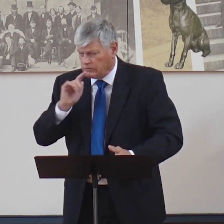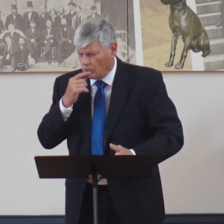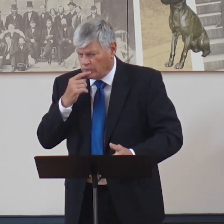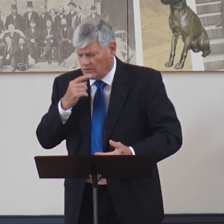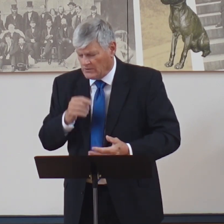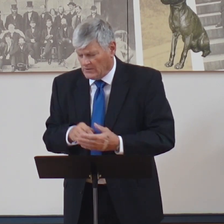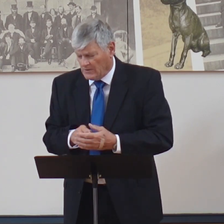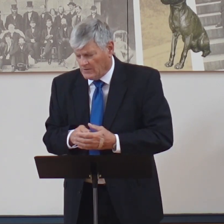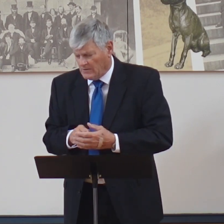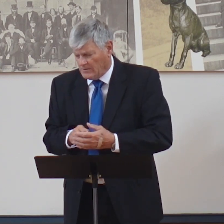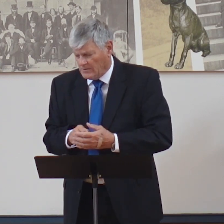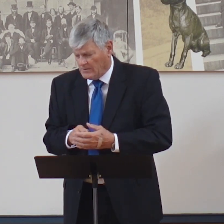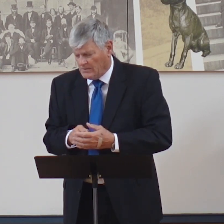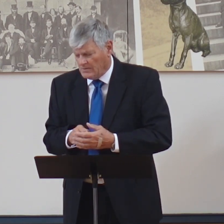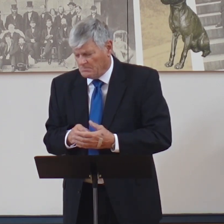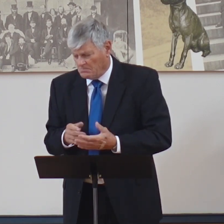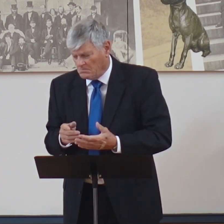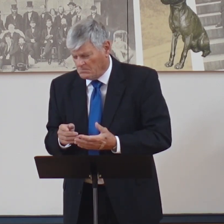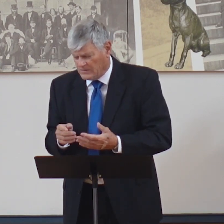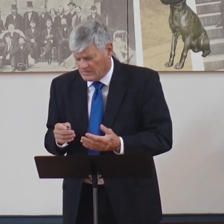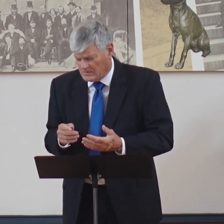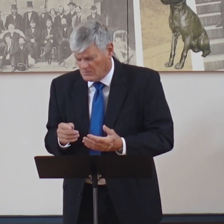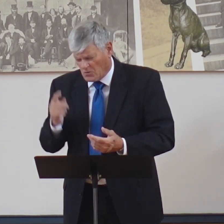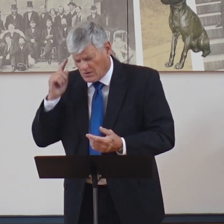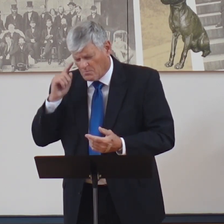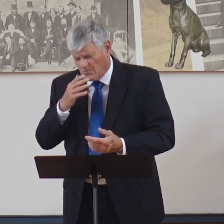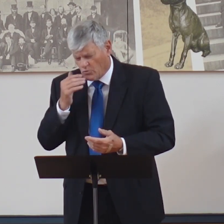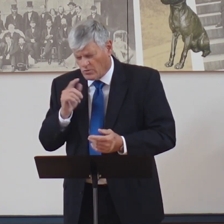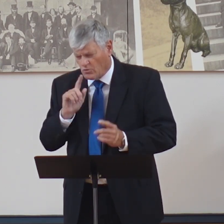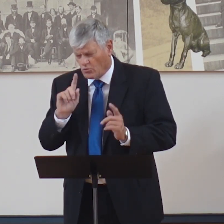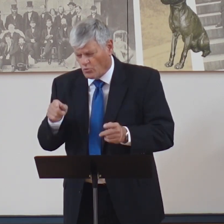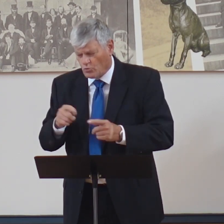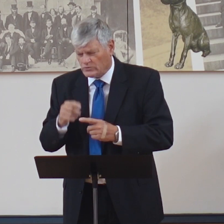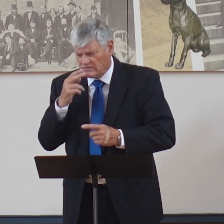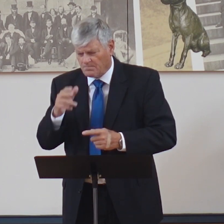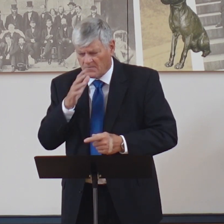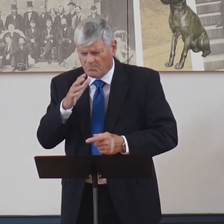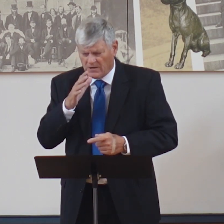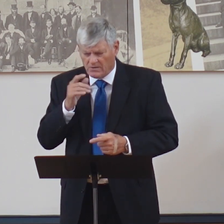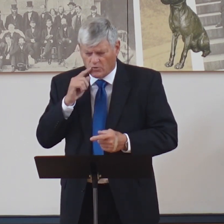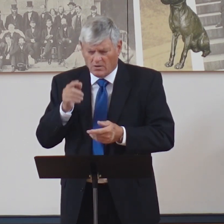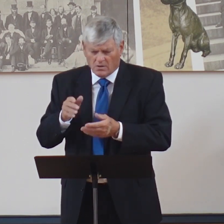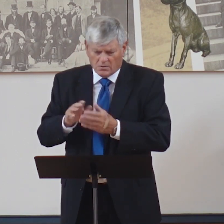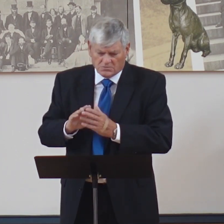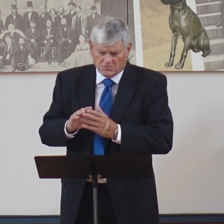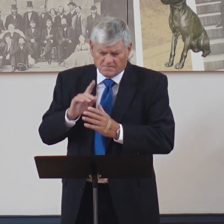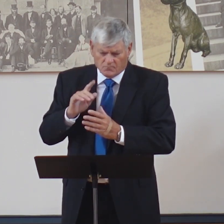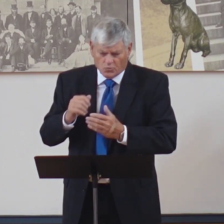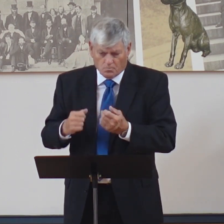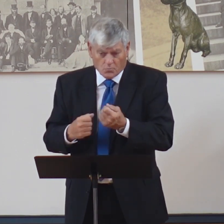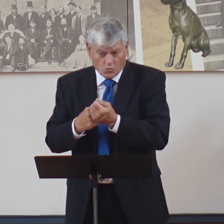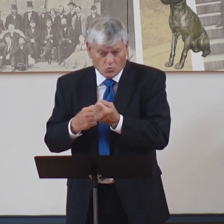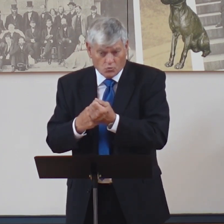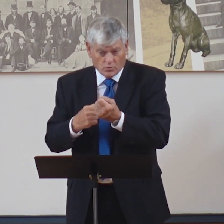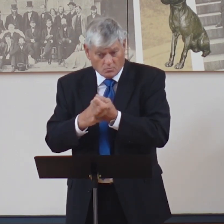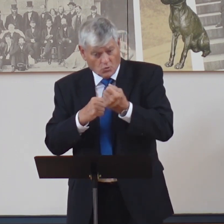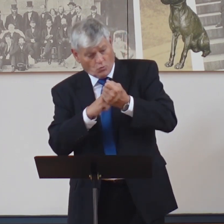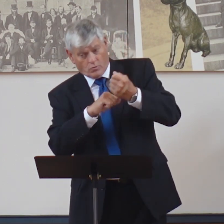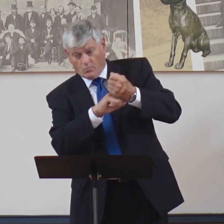do I do?" And they had a very serious discussion about what she should do. And what she ended up doing